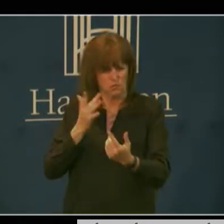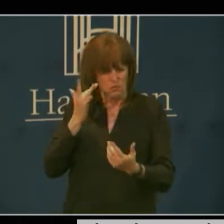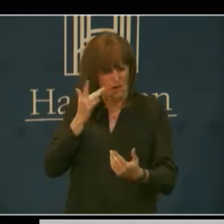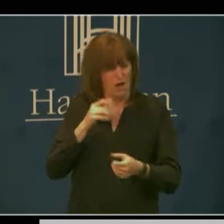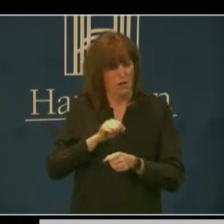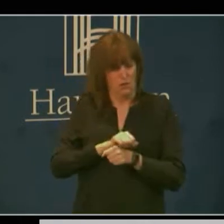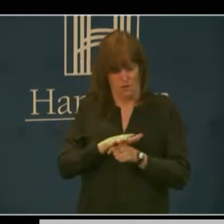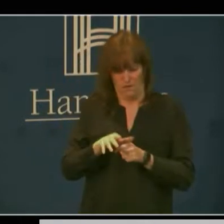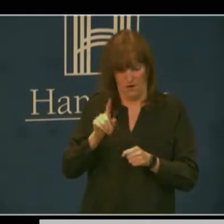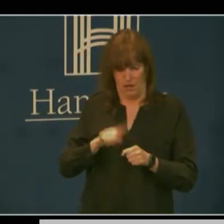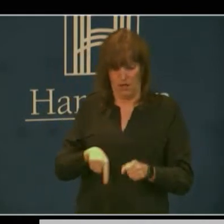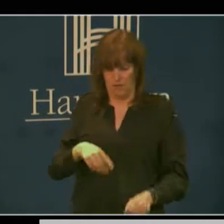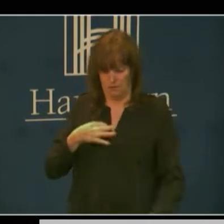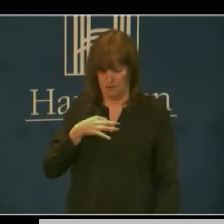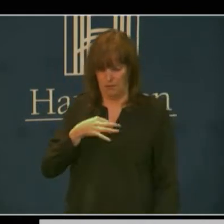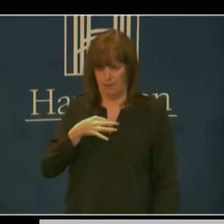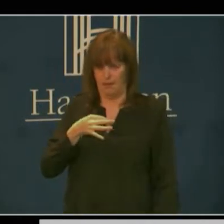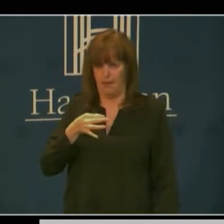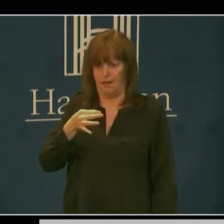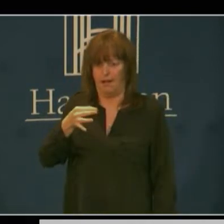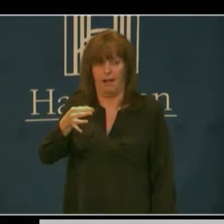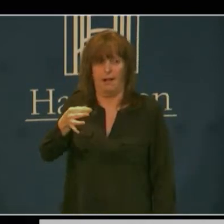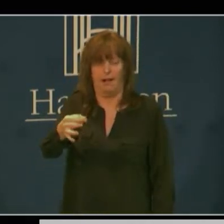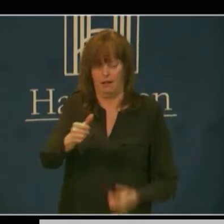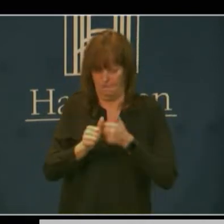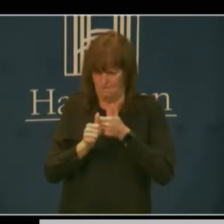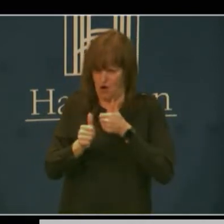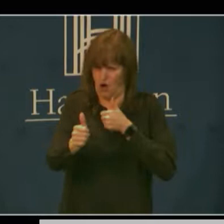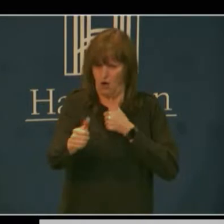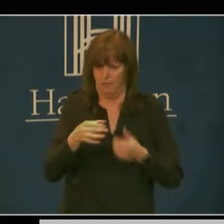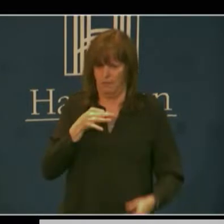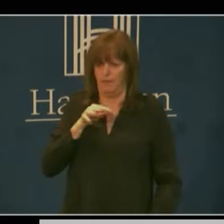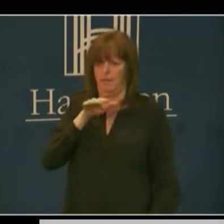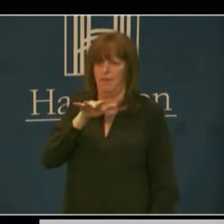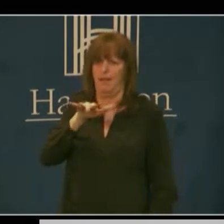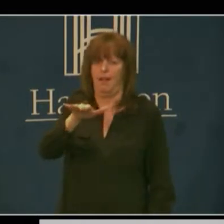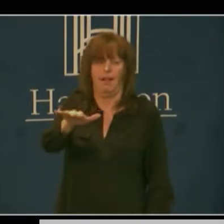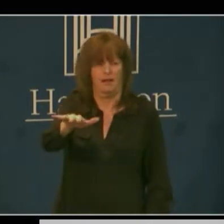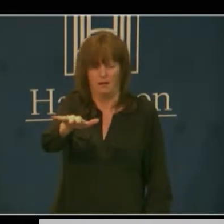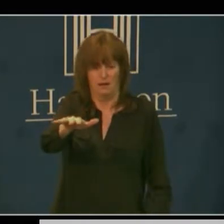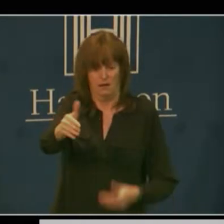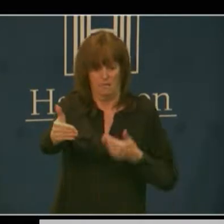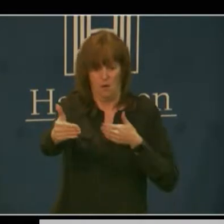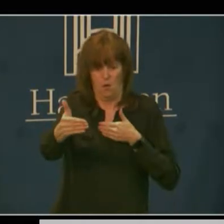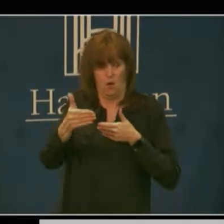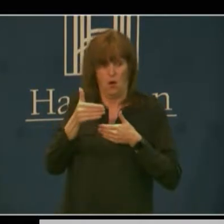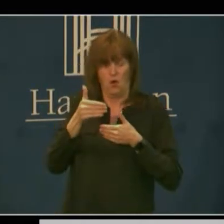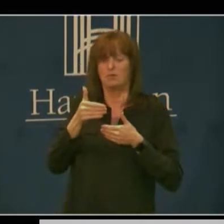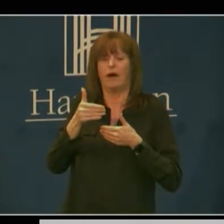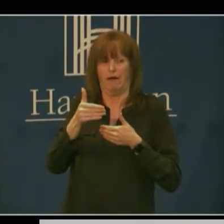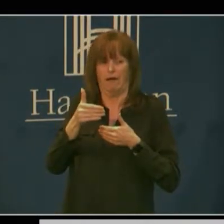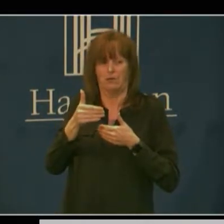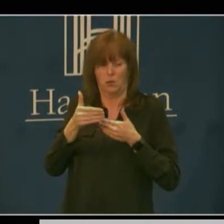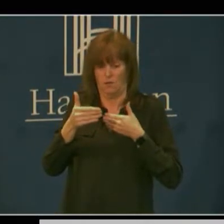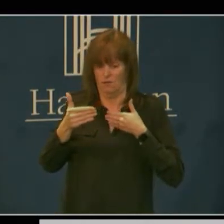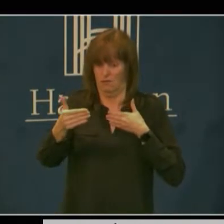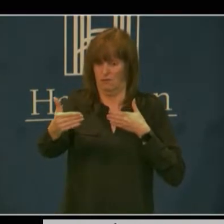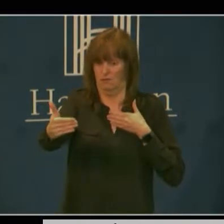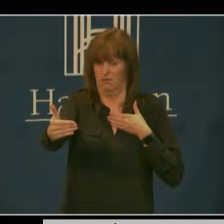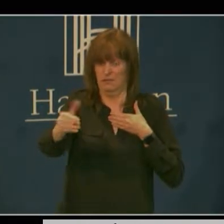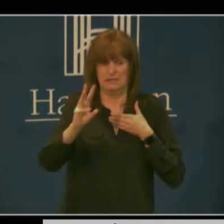than 6 feet or 2 meters, whichever measurement system you like. So if you're that far away from somebody who's